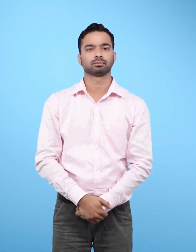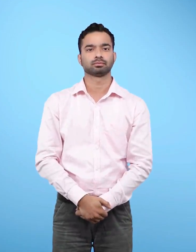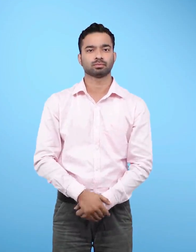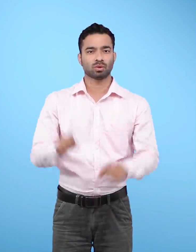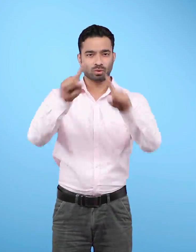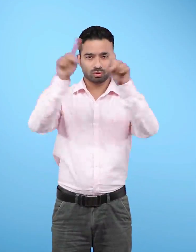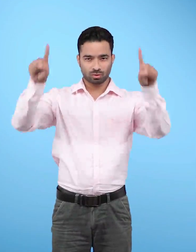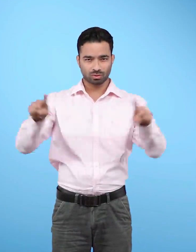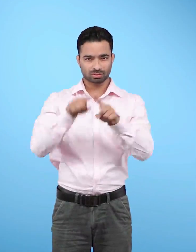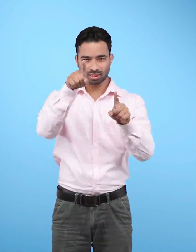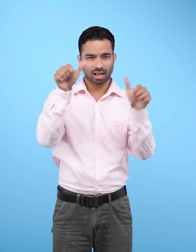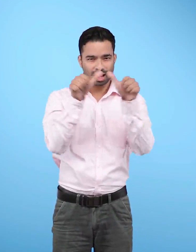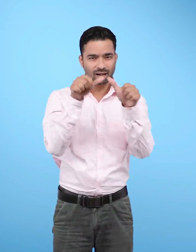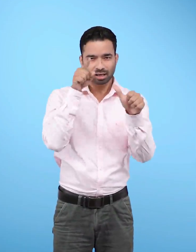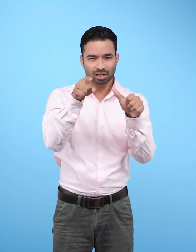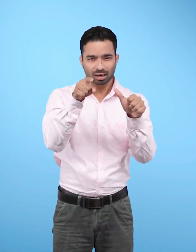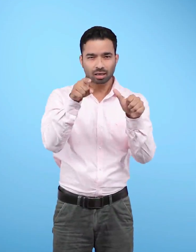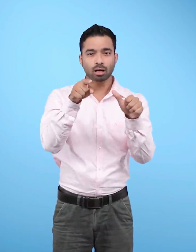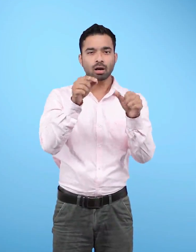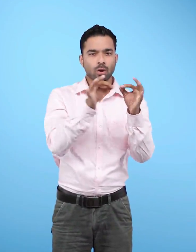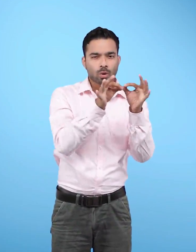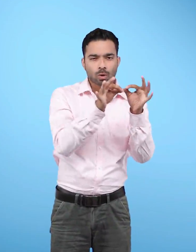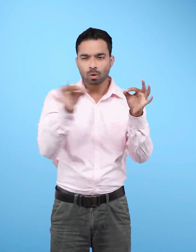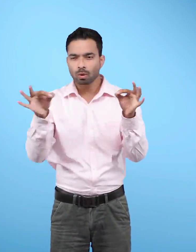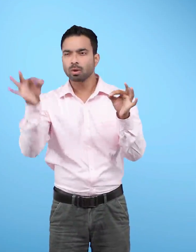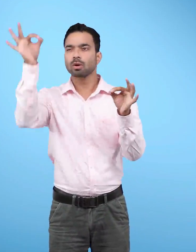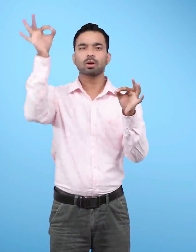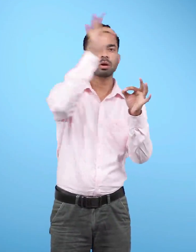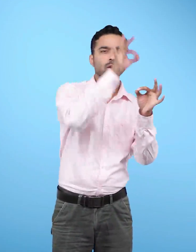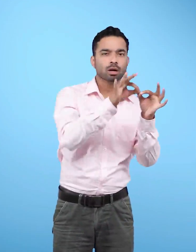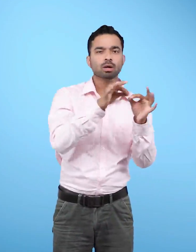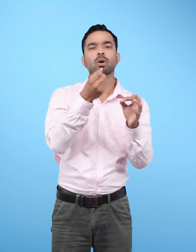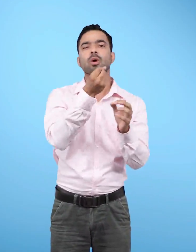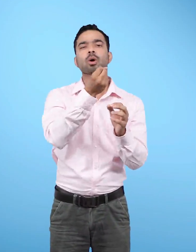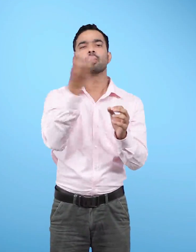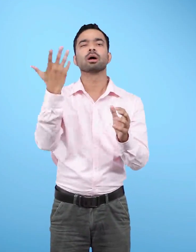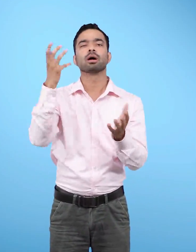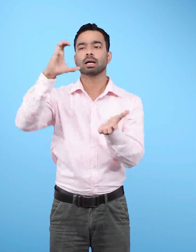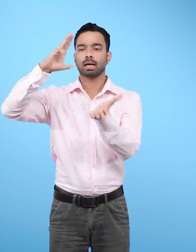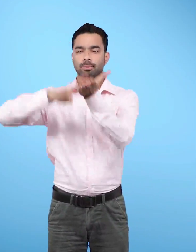The perimeter of square A is dash centimeters.